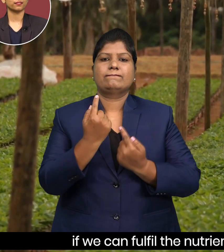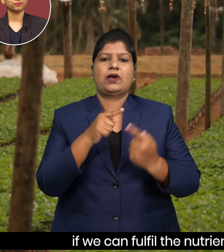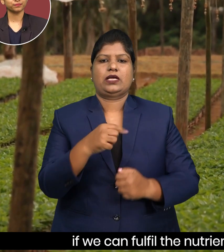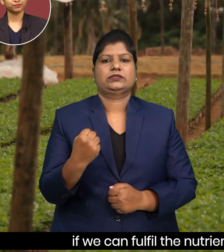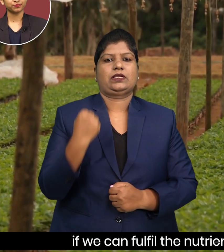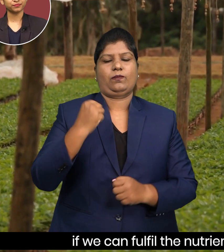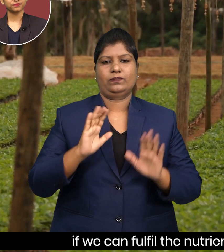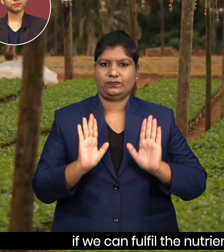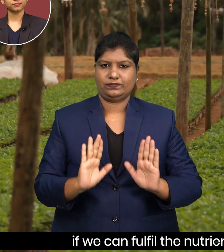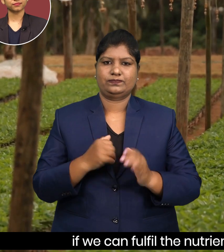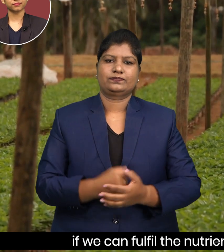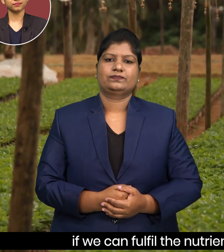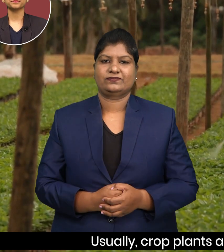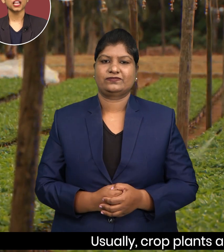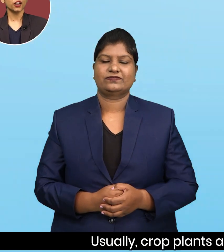plants.